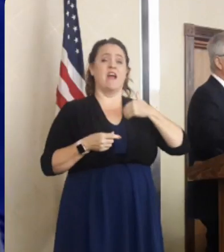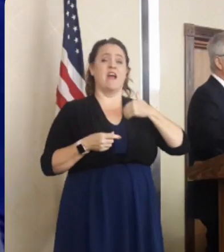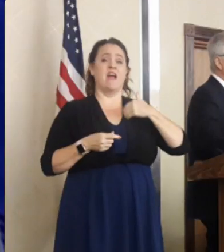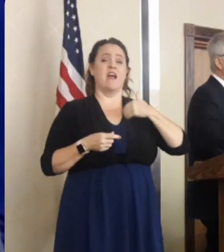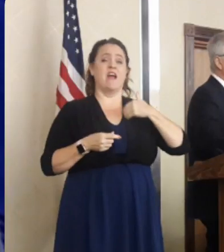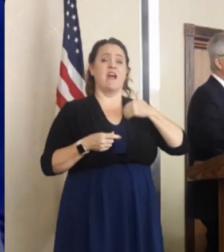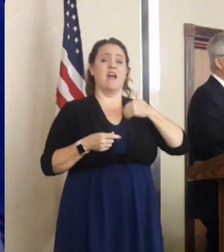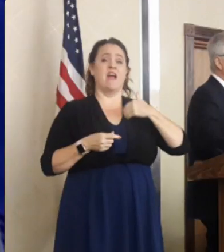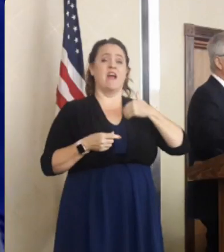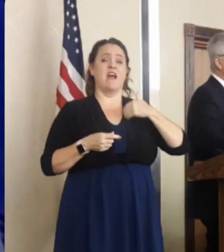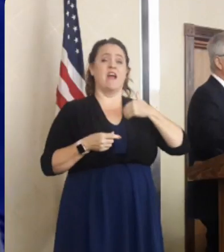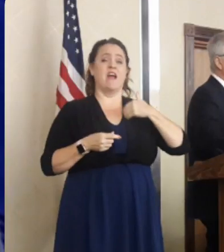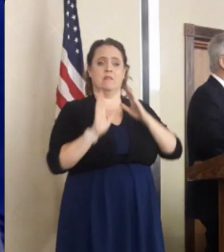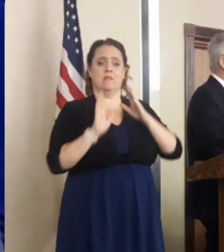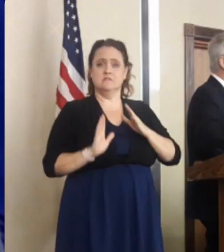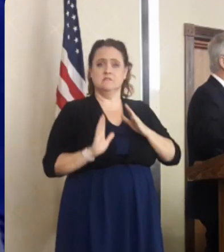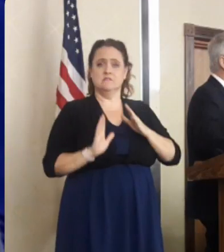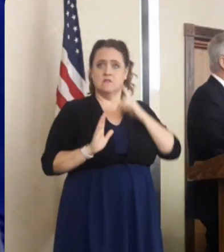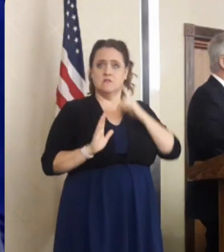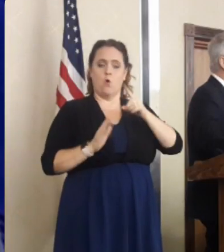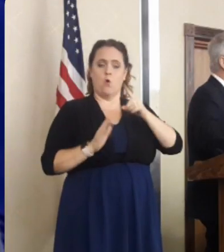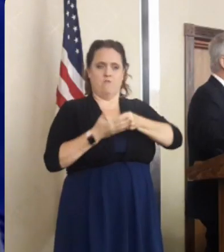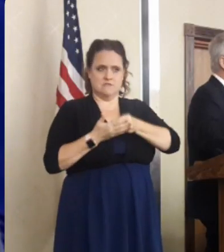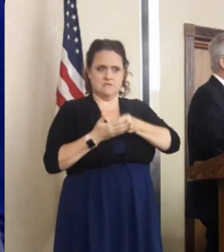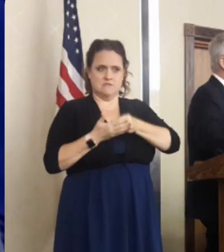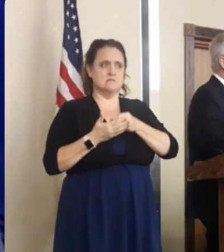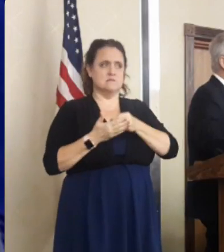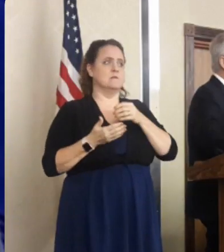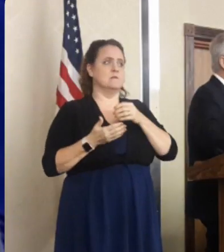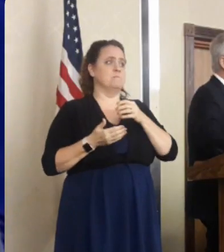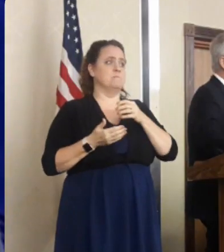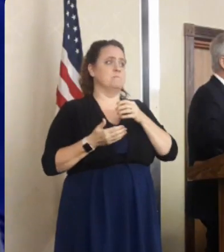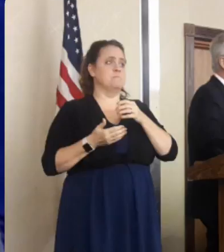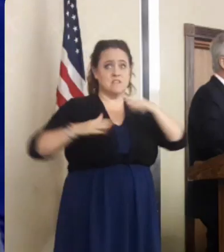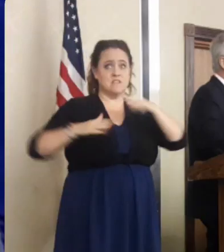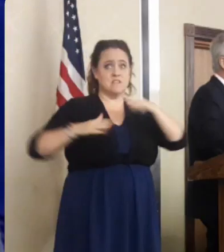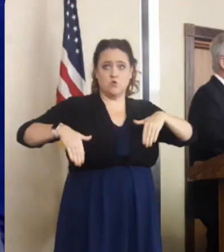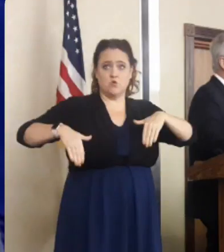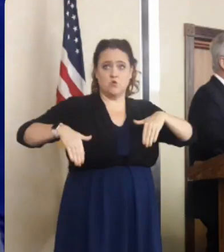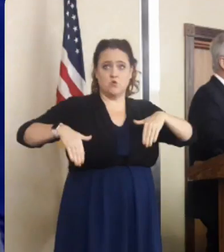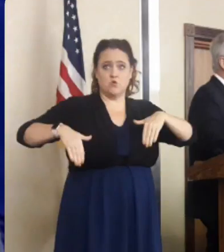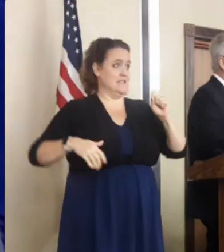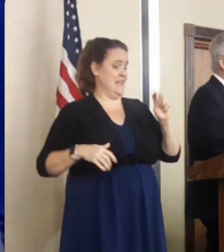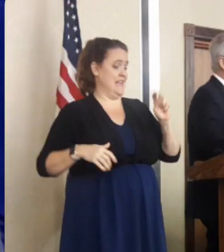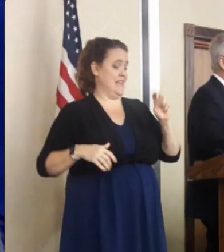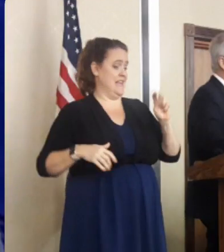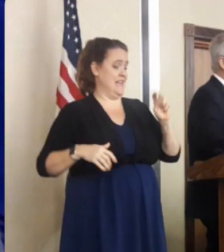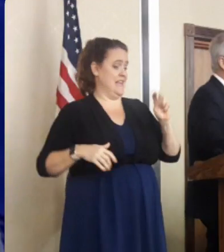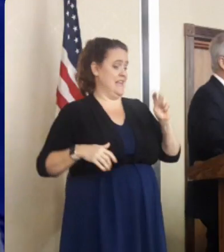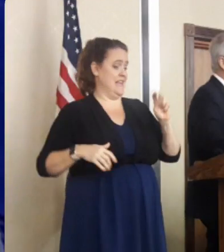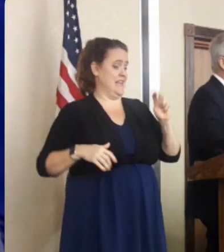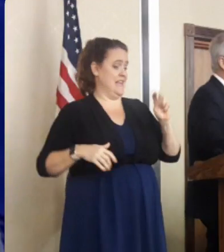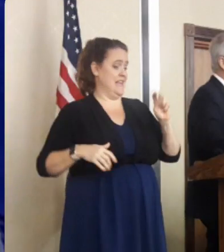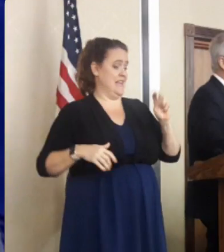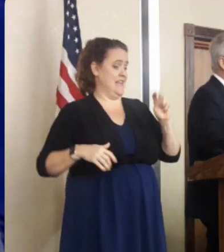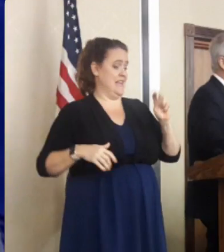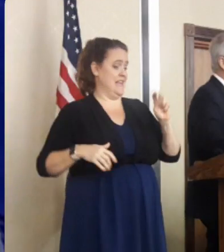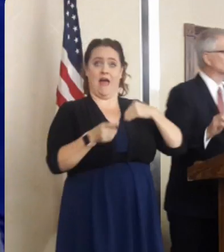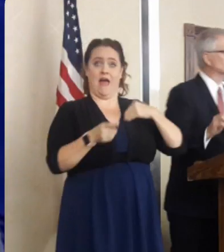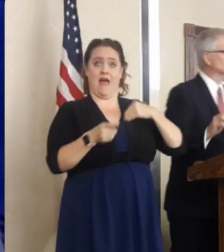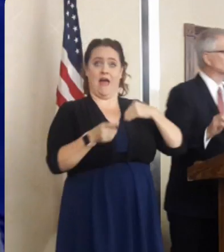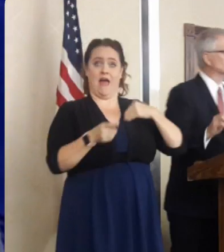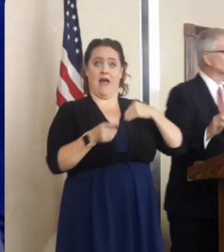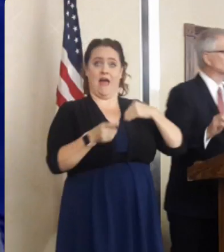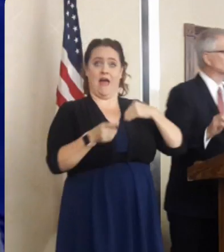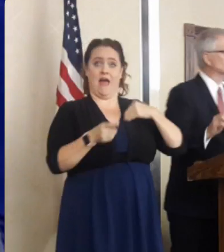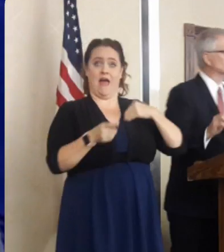applicants for funds, and it is not too late, as Steve said. If you have candidates in need in your districts, please have them contact